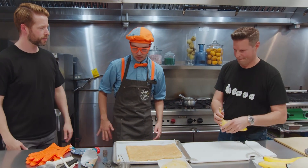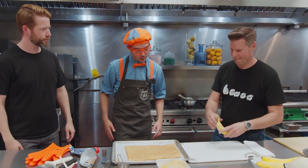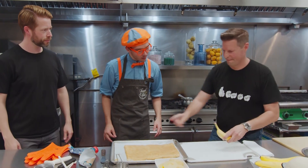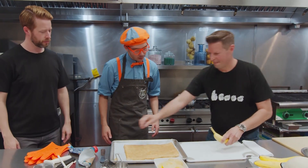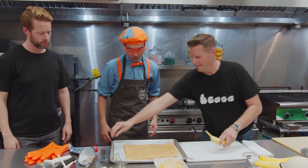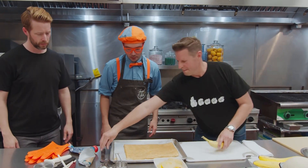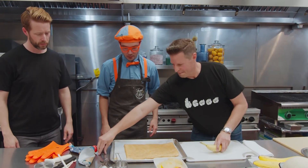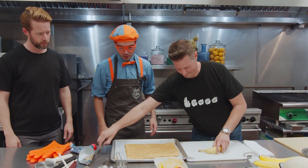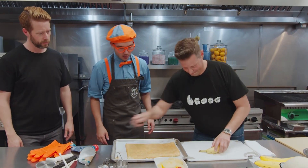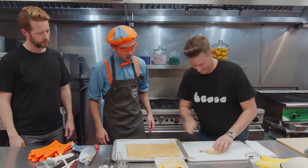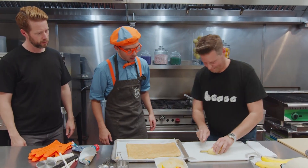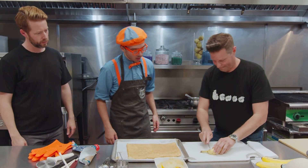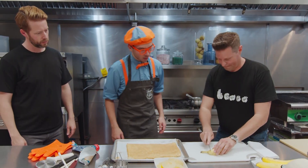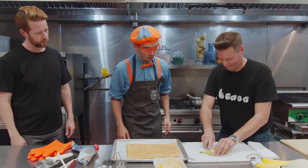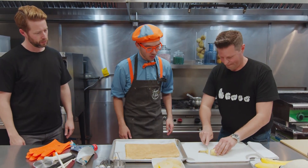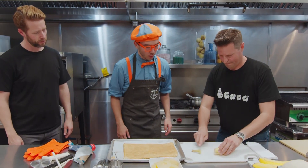Okay, so...